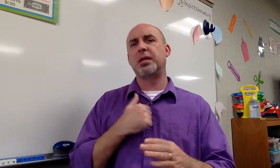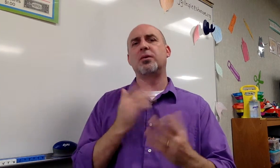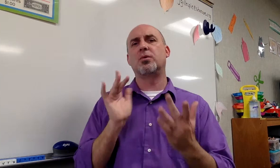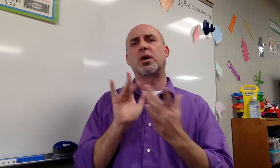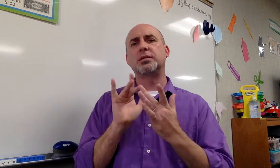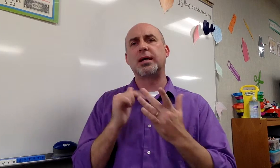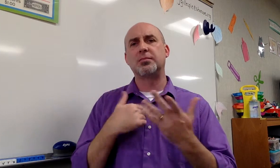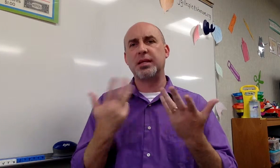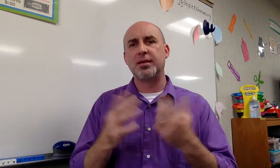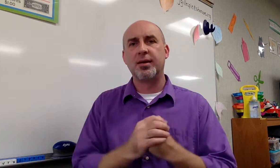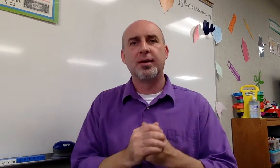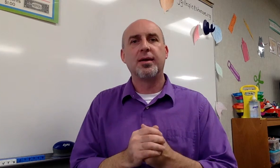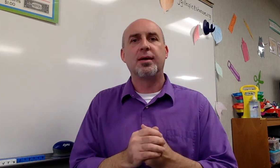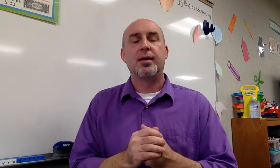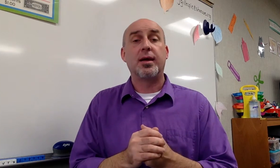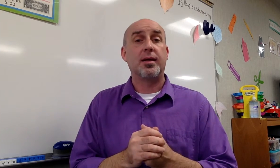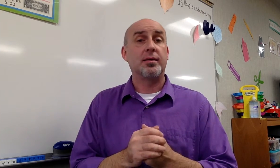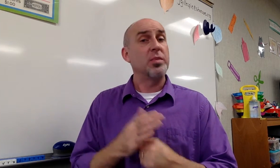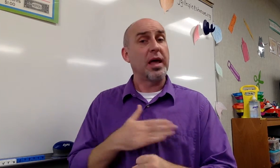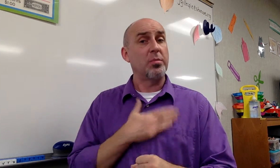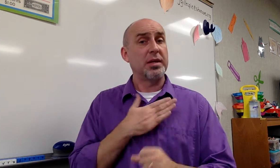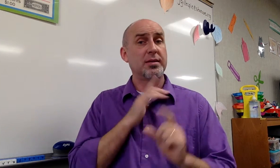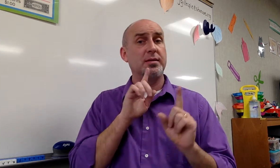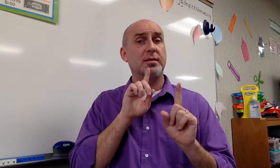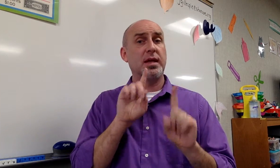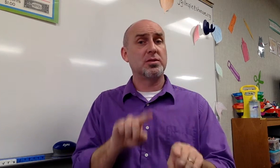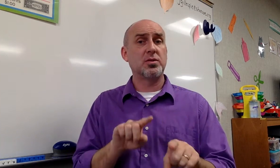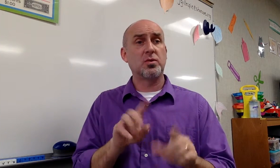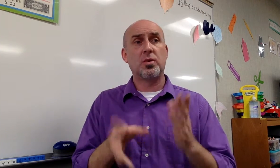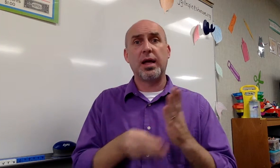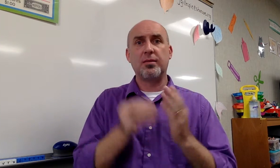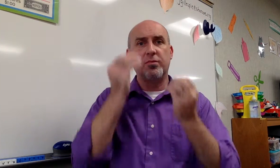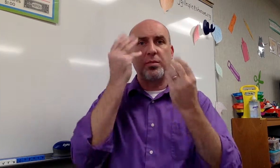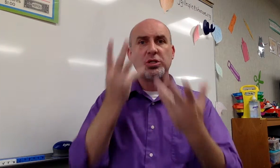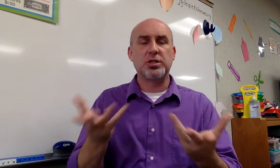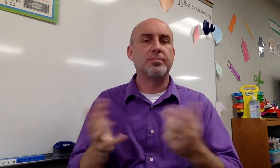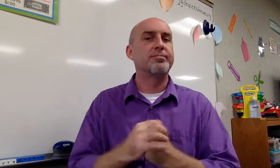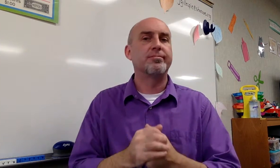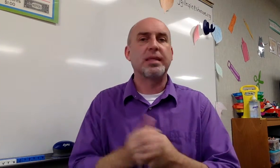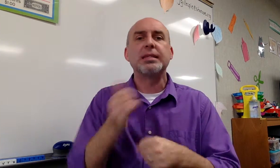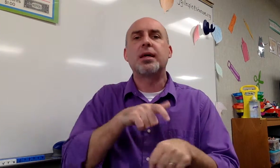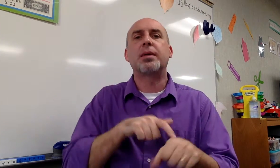or contact me, and I'll be happy to answer or add information anytime I can.